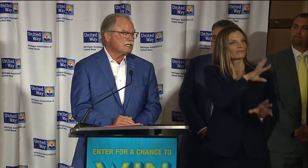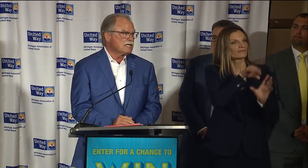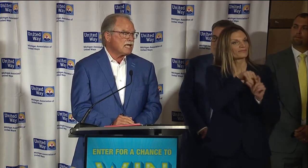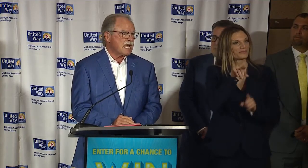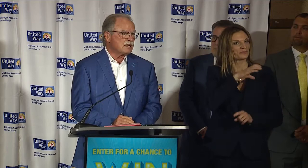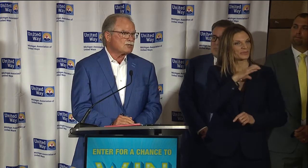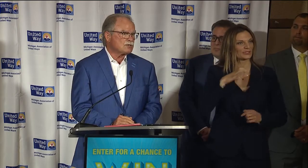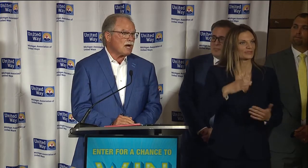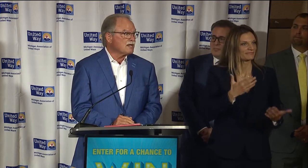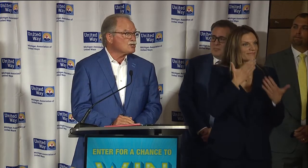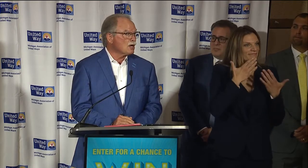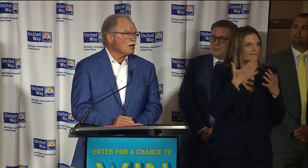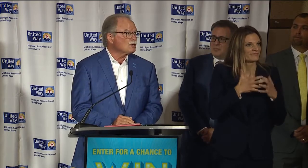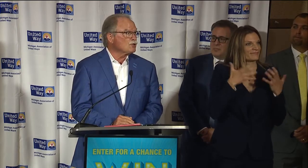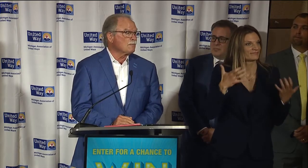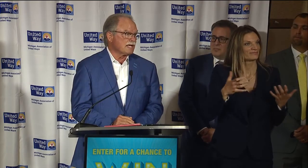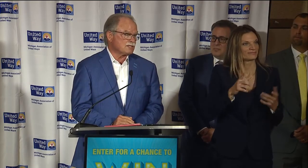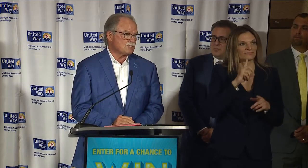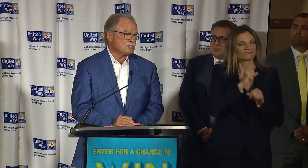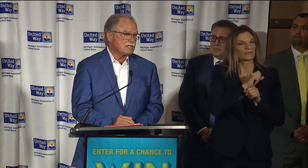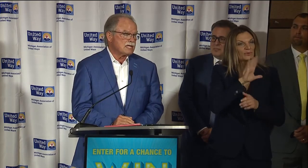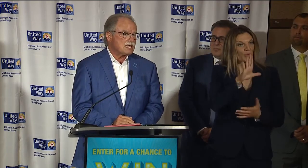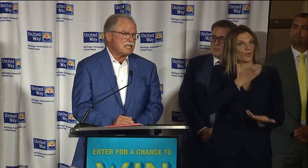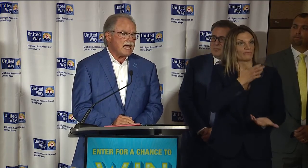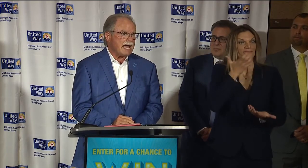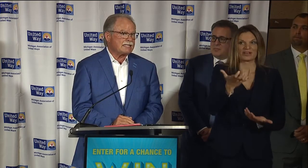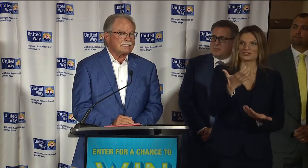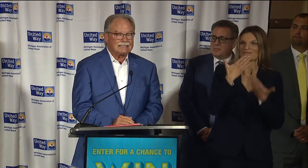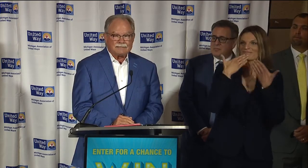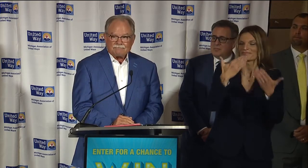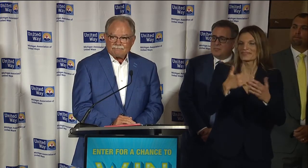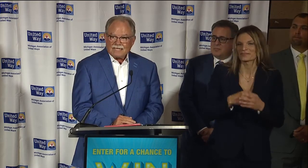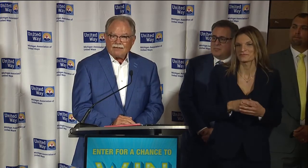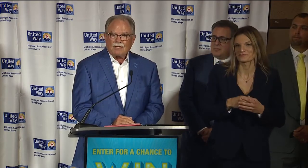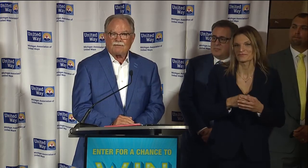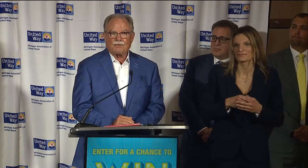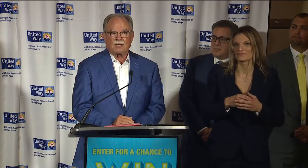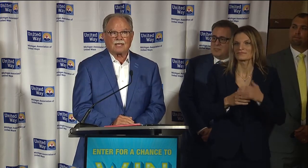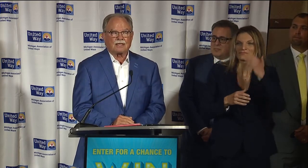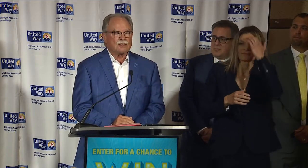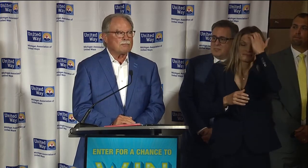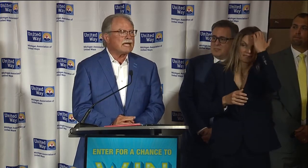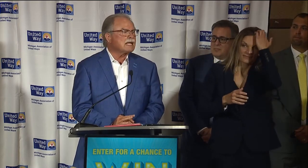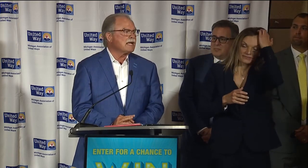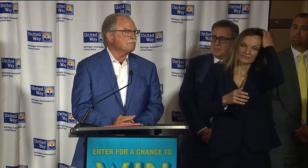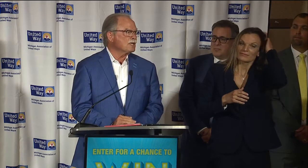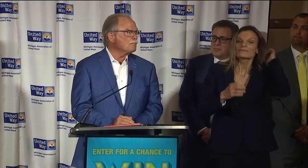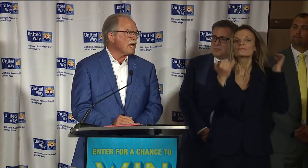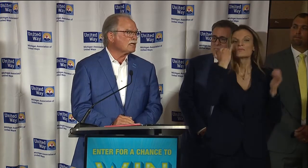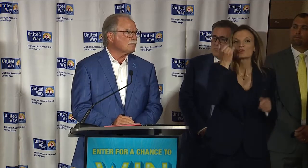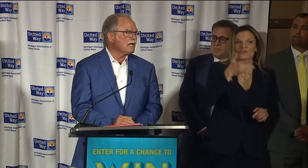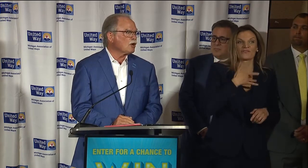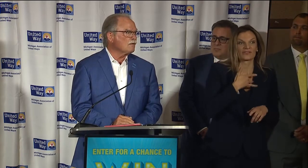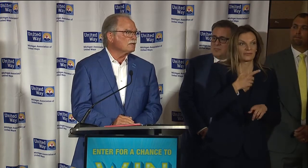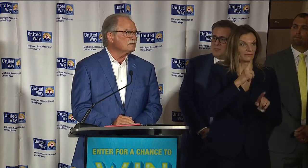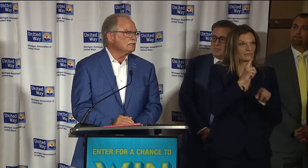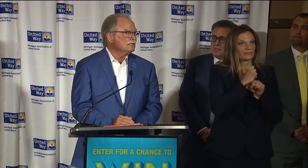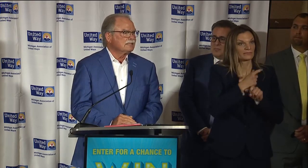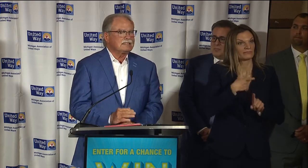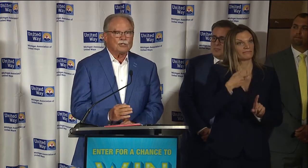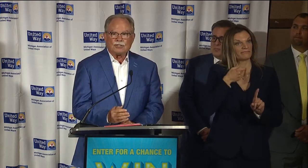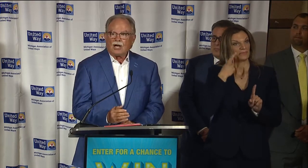commission and to try to share your message that even if you think you might not be impacted by